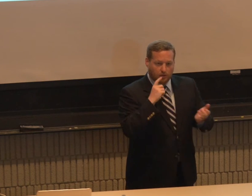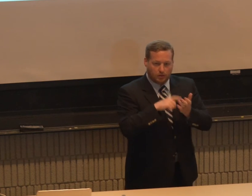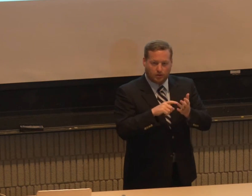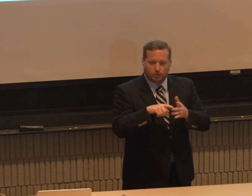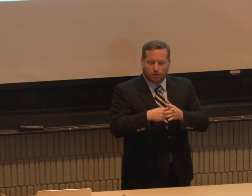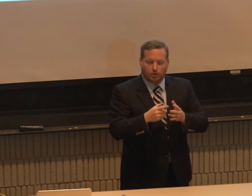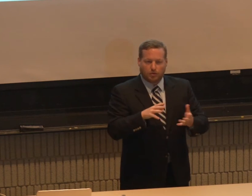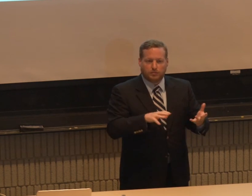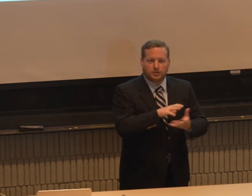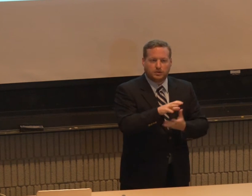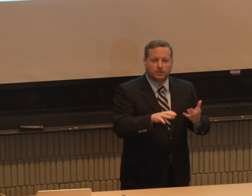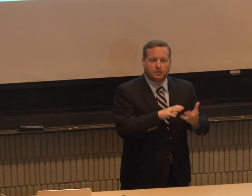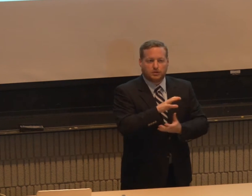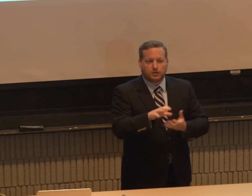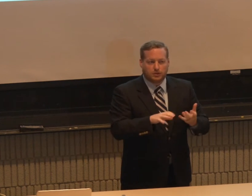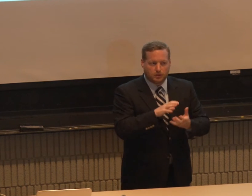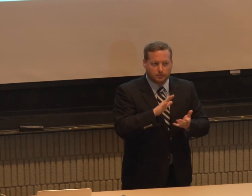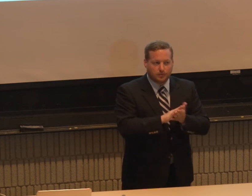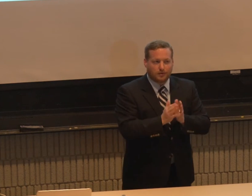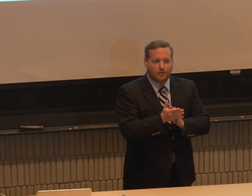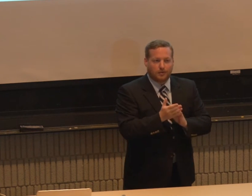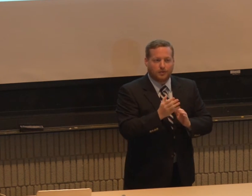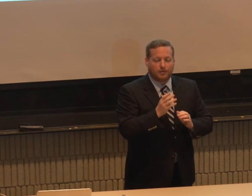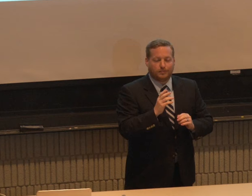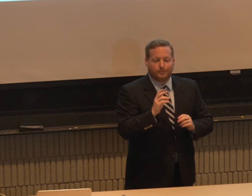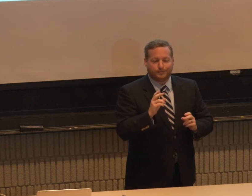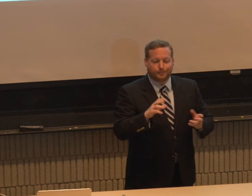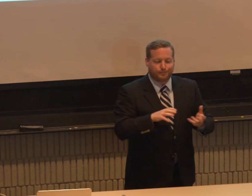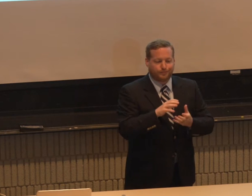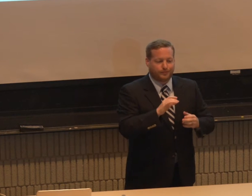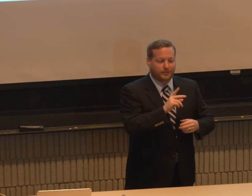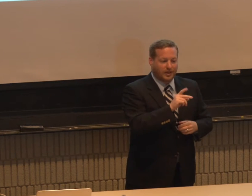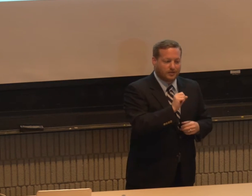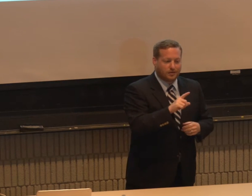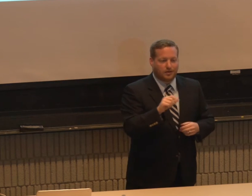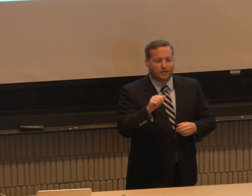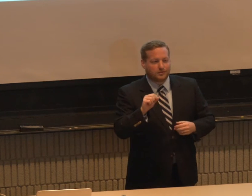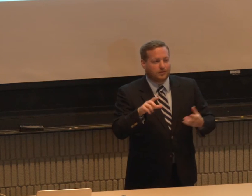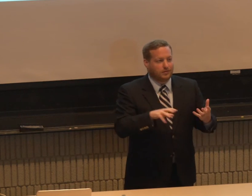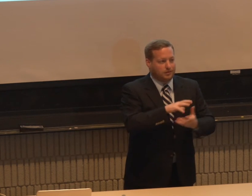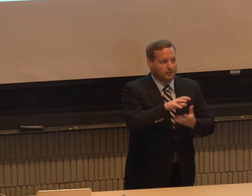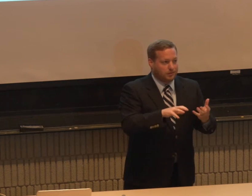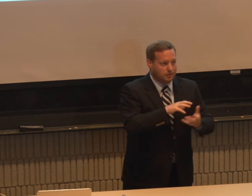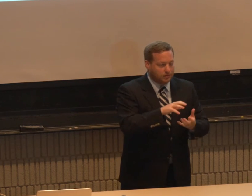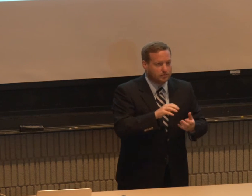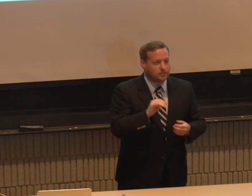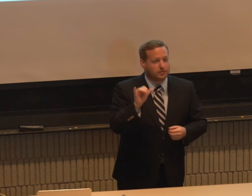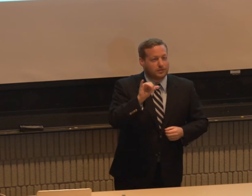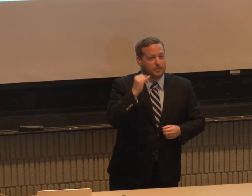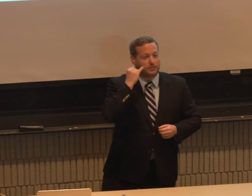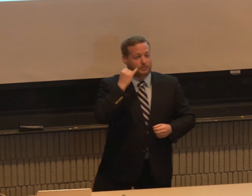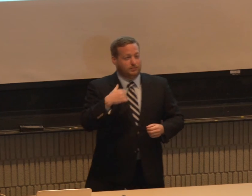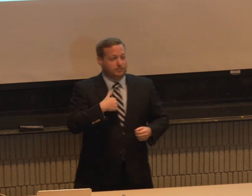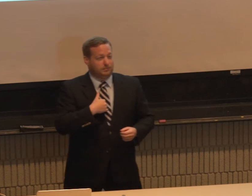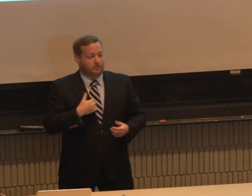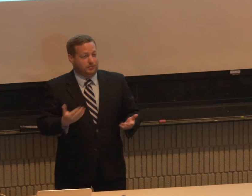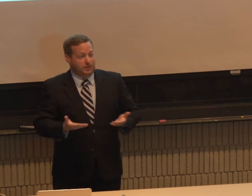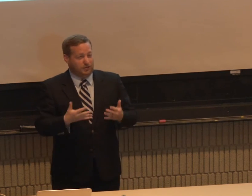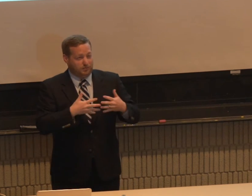community, they were using Kenyan Sign Language, and all of a sudden the two languages started to become a little bit mixed when they were noticing as they were